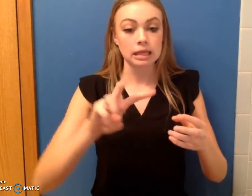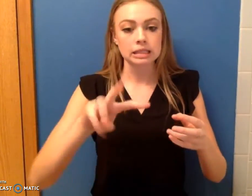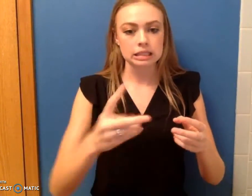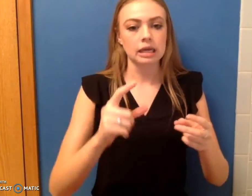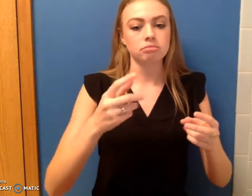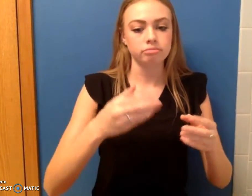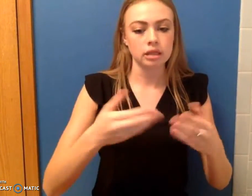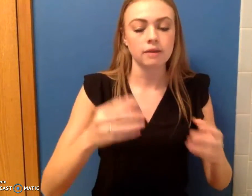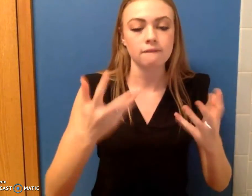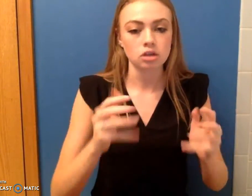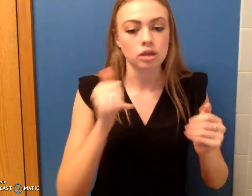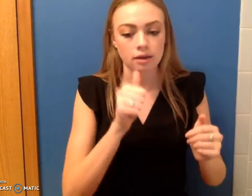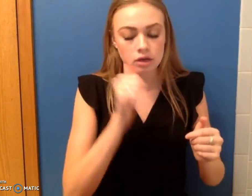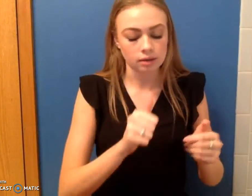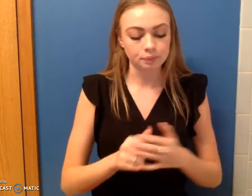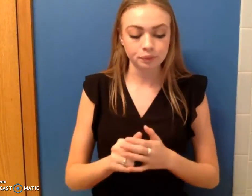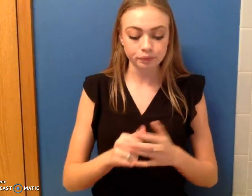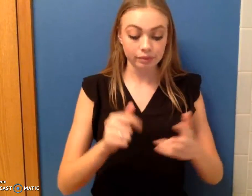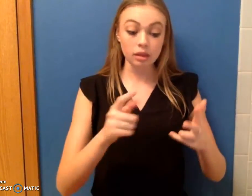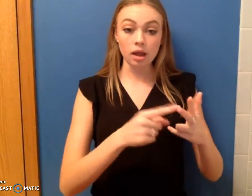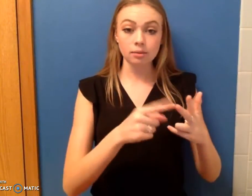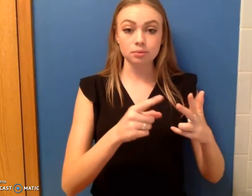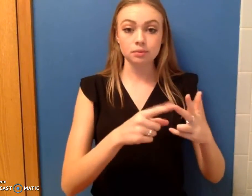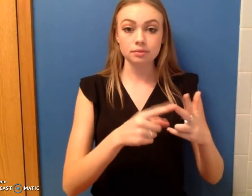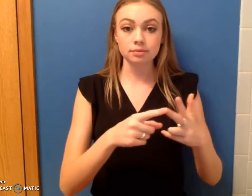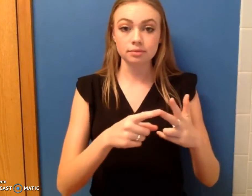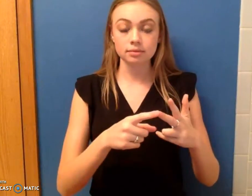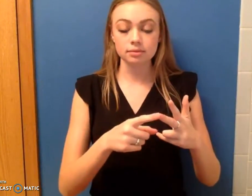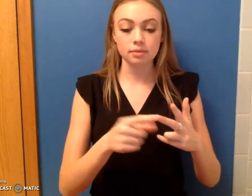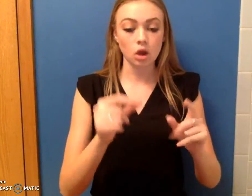day. Next is my word problem book.